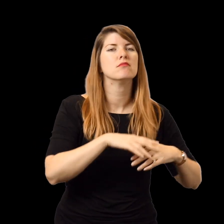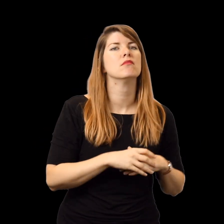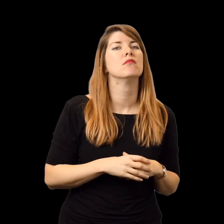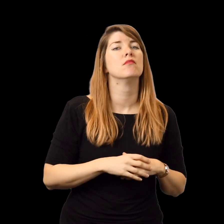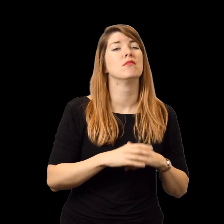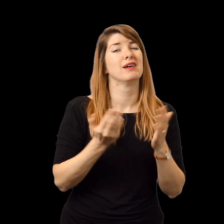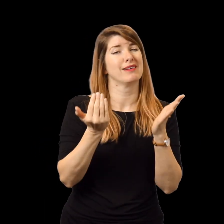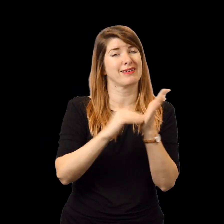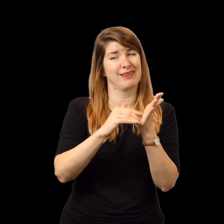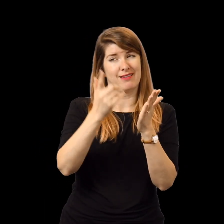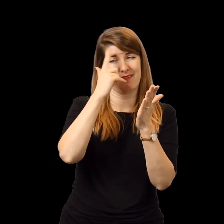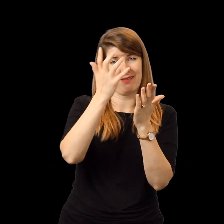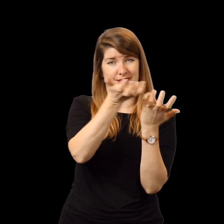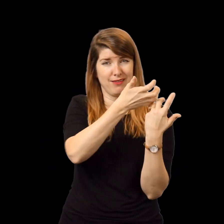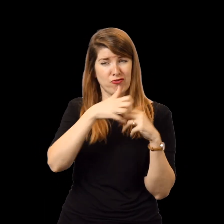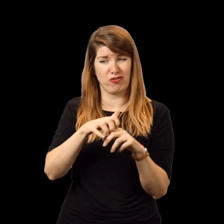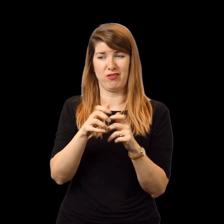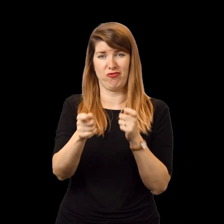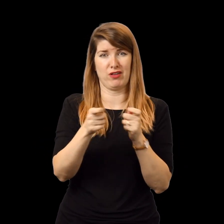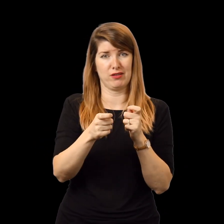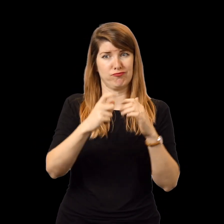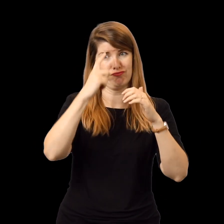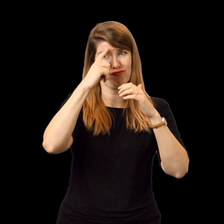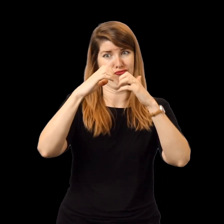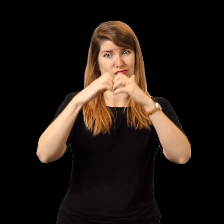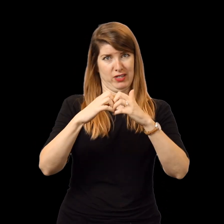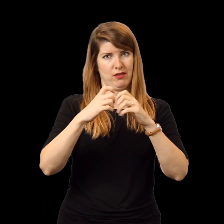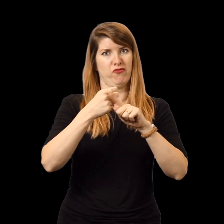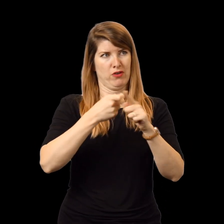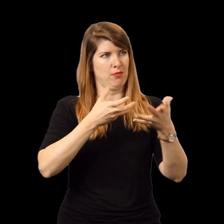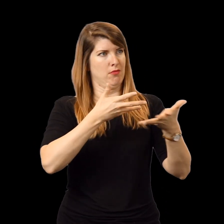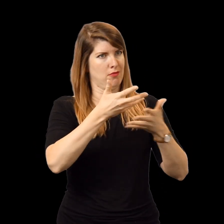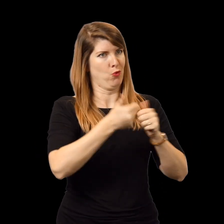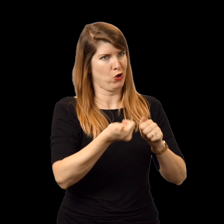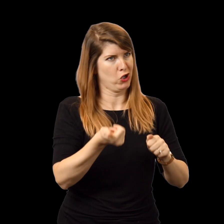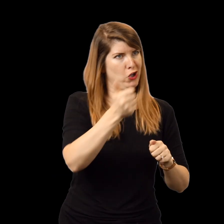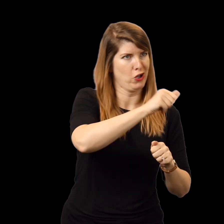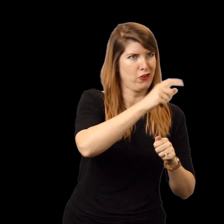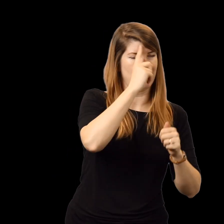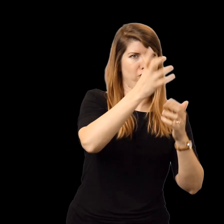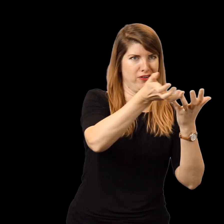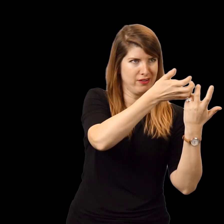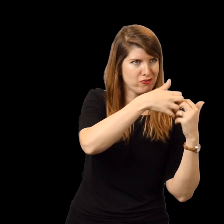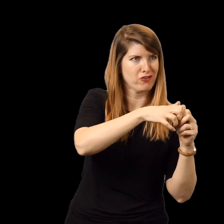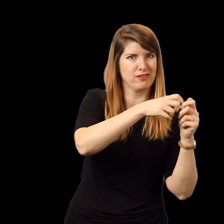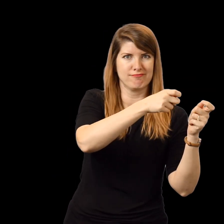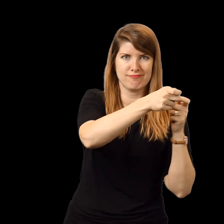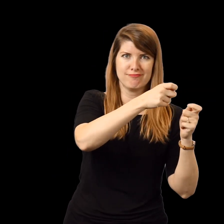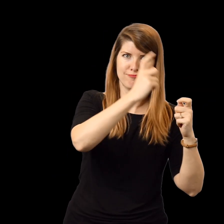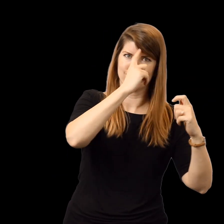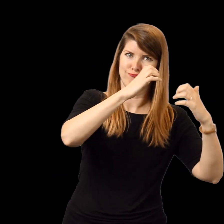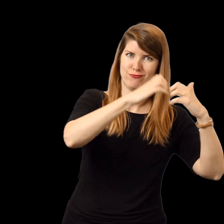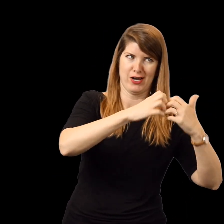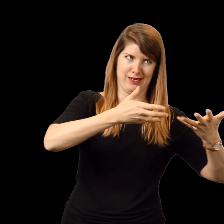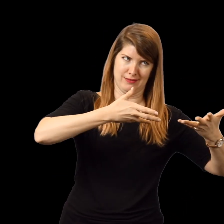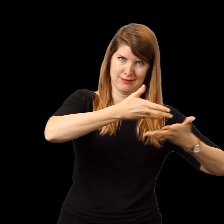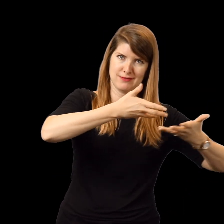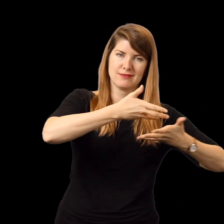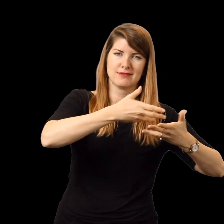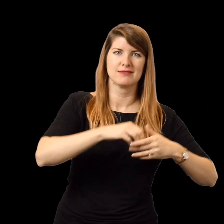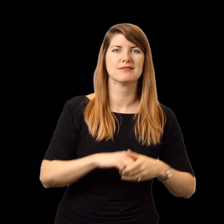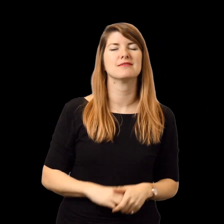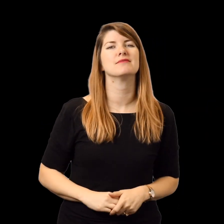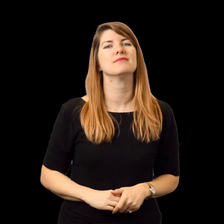earlier, integrated regulated brains come from interacting with other integrated regulated